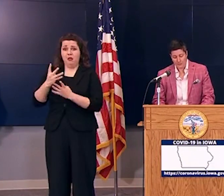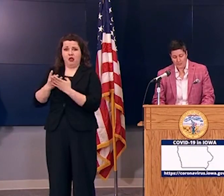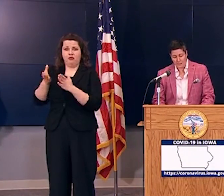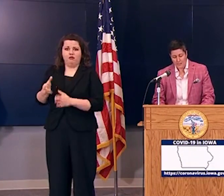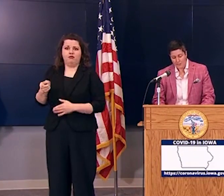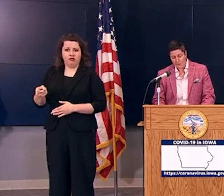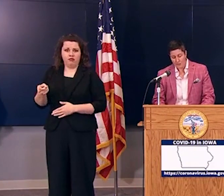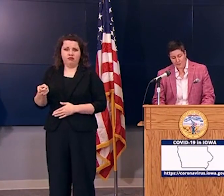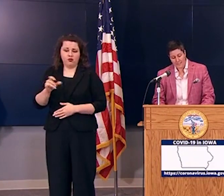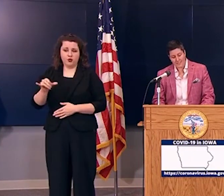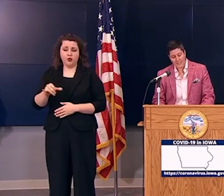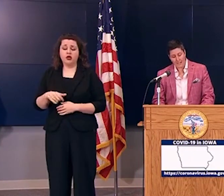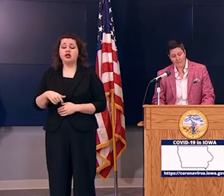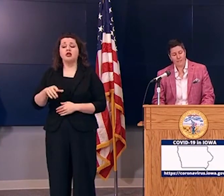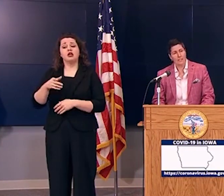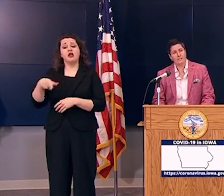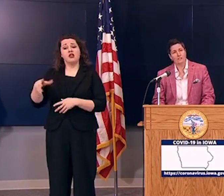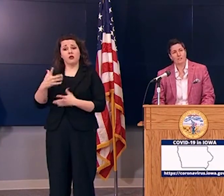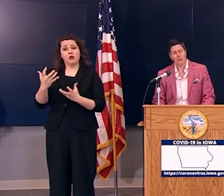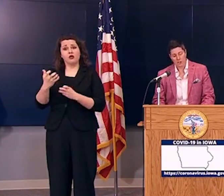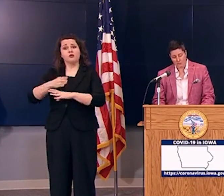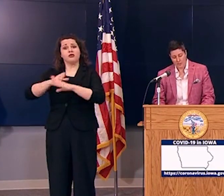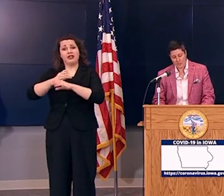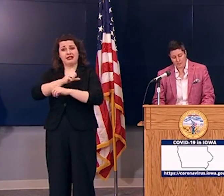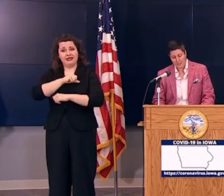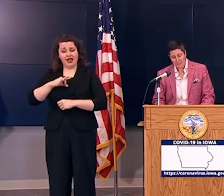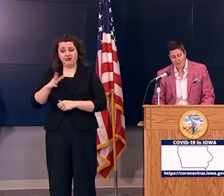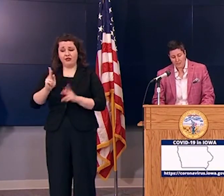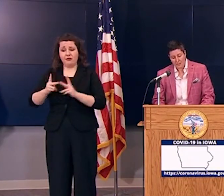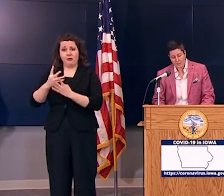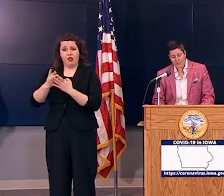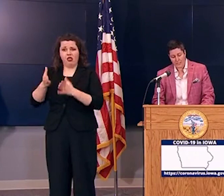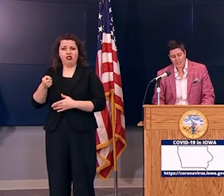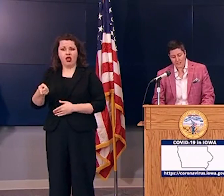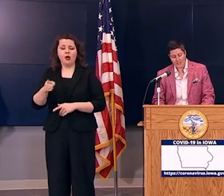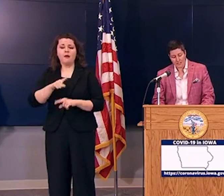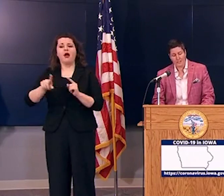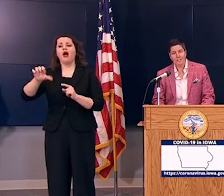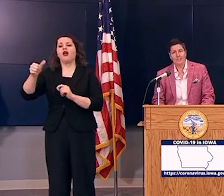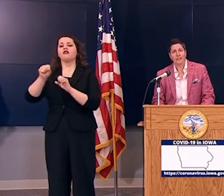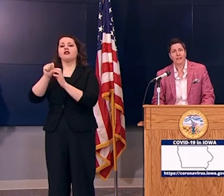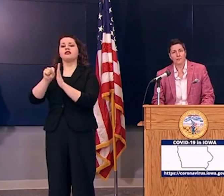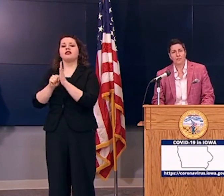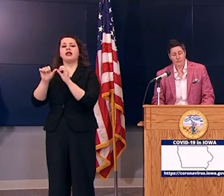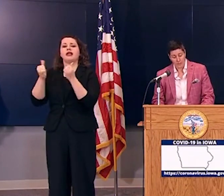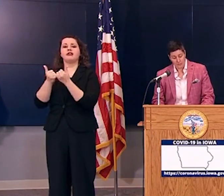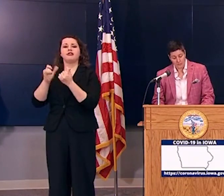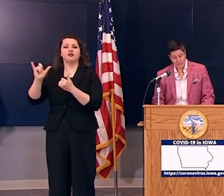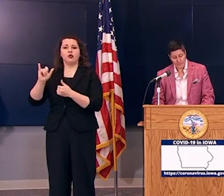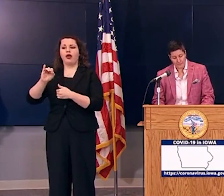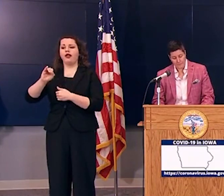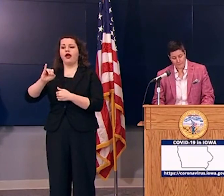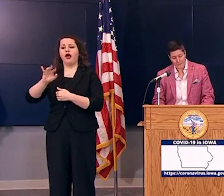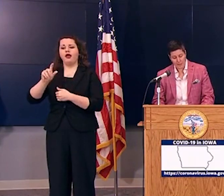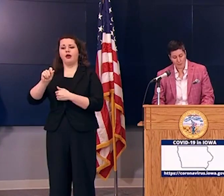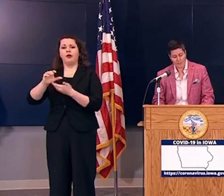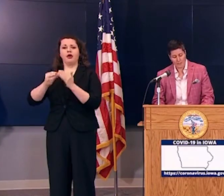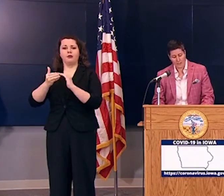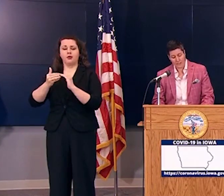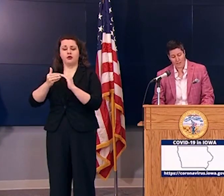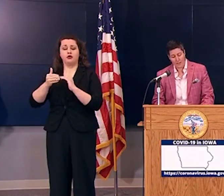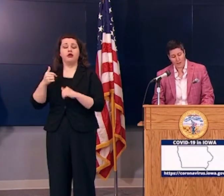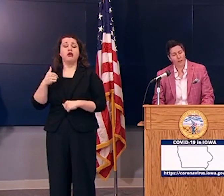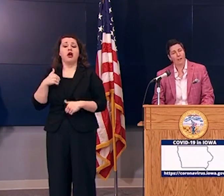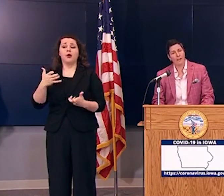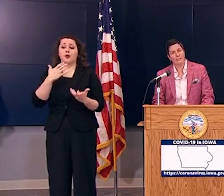incarcerated, not only to protect staff and the individuals incarcerated, but other state agencies and Iowa communities. I would like to